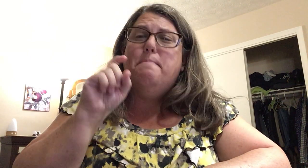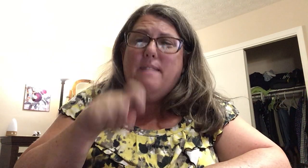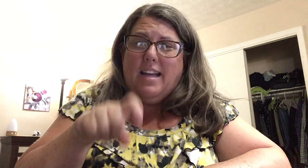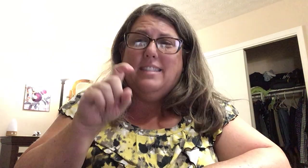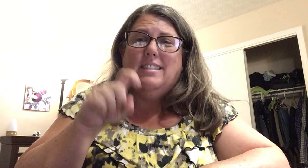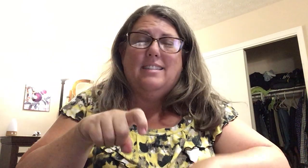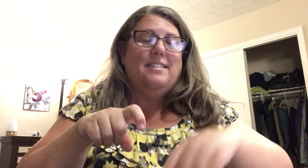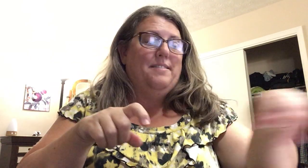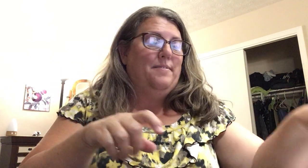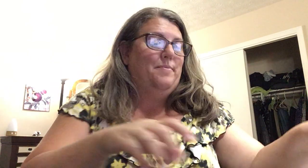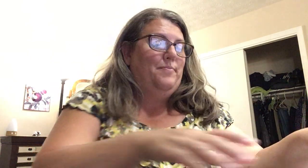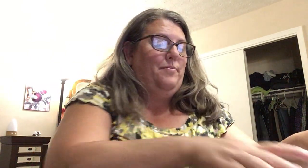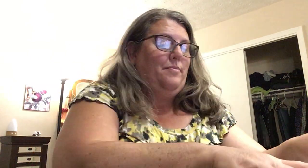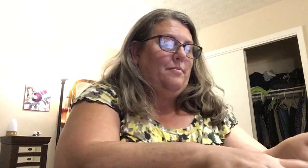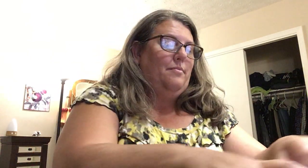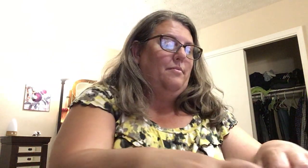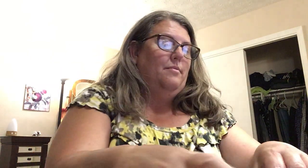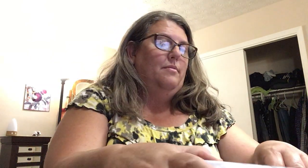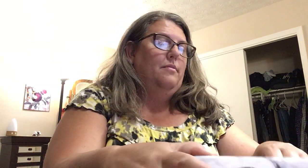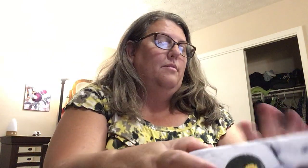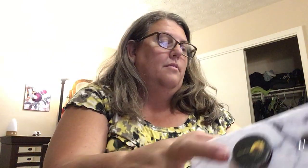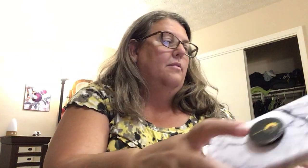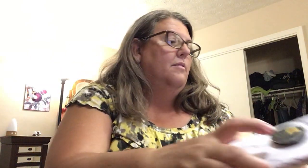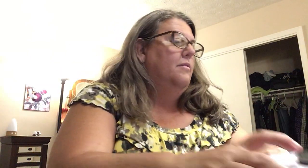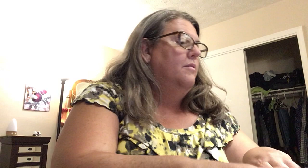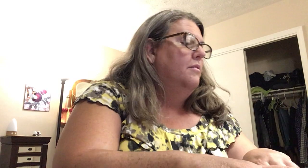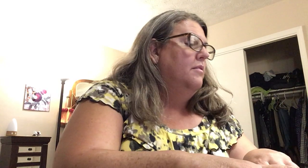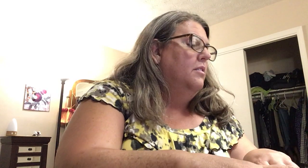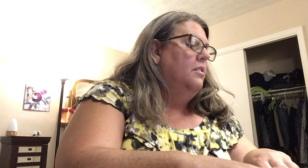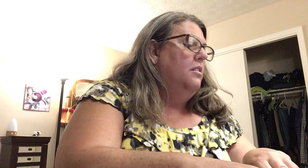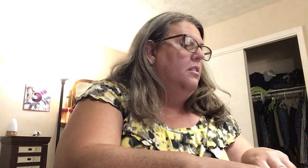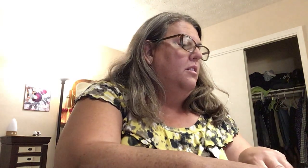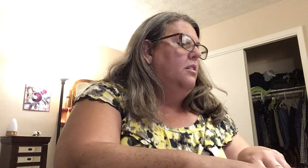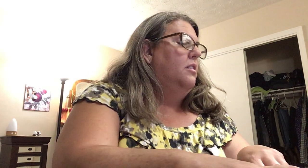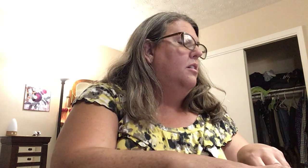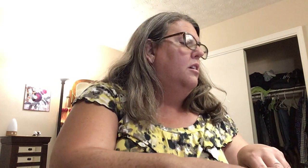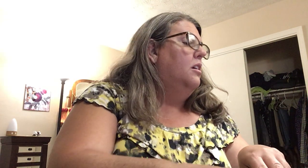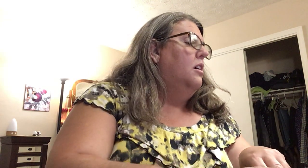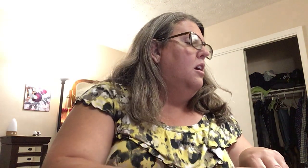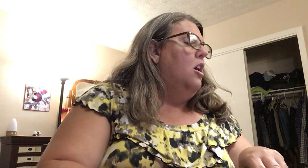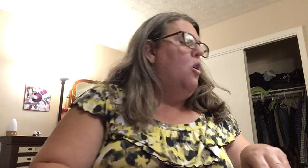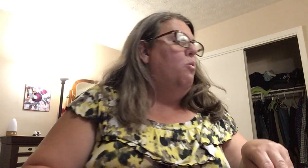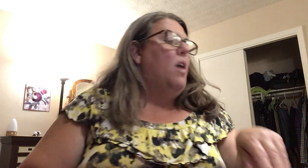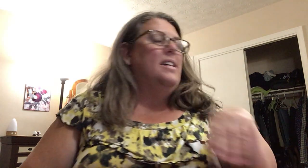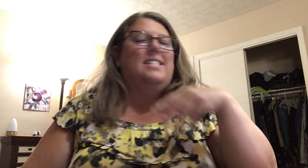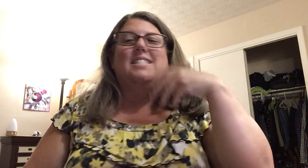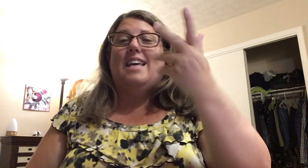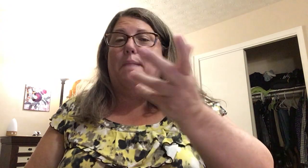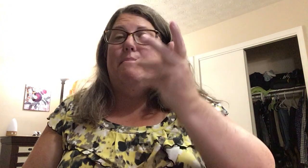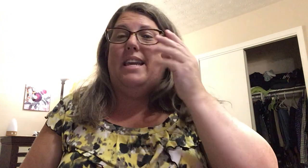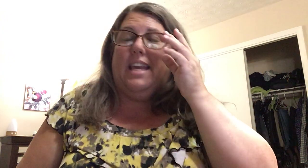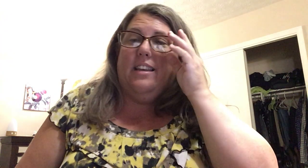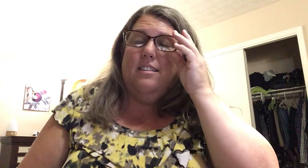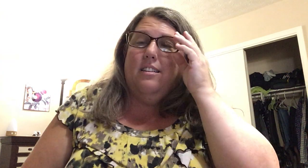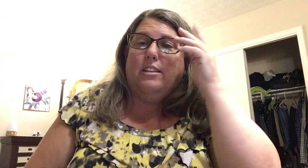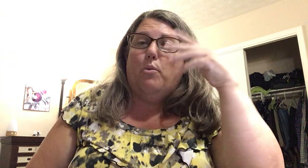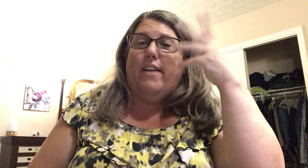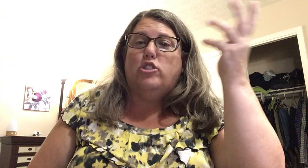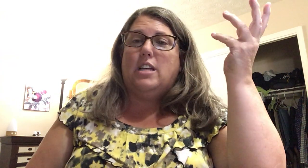must. what does that mean? Like whatever sign